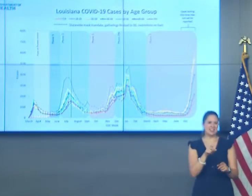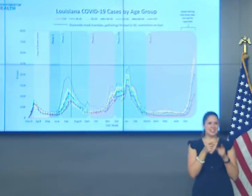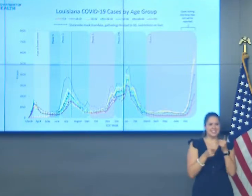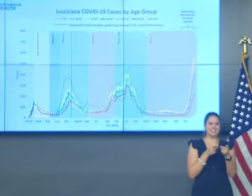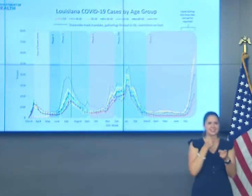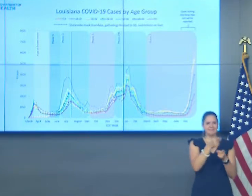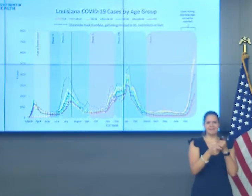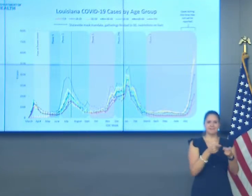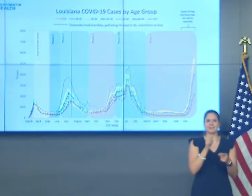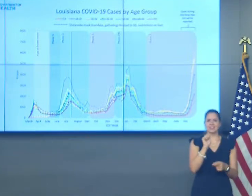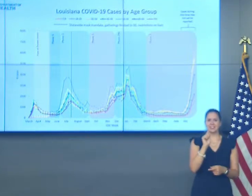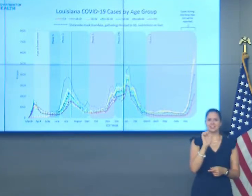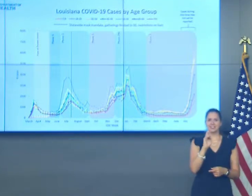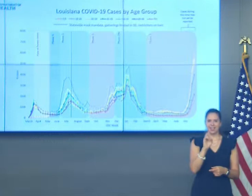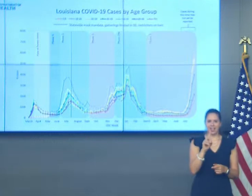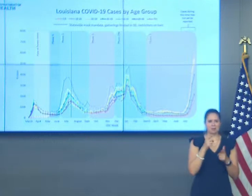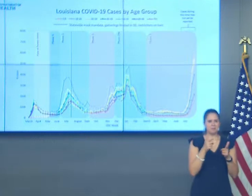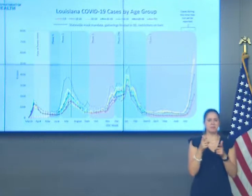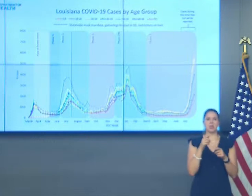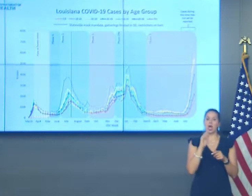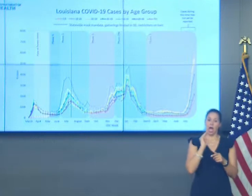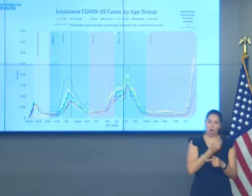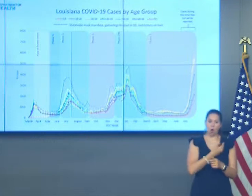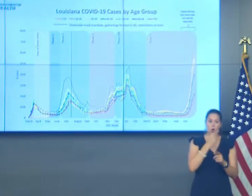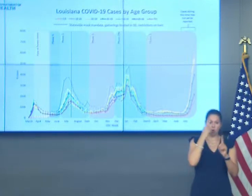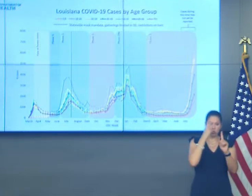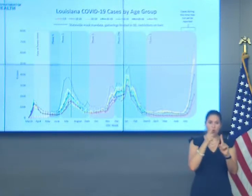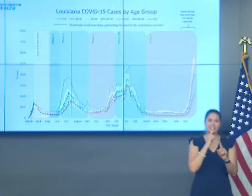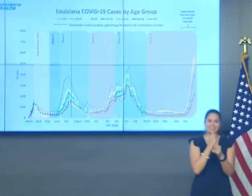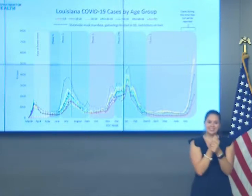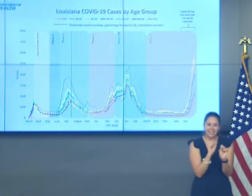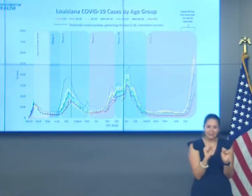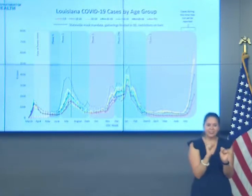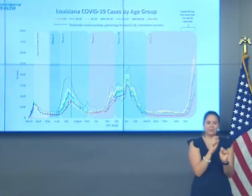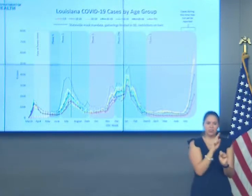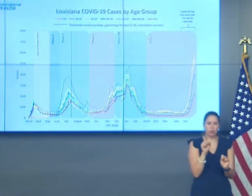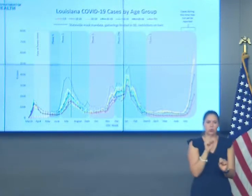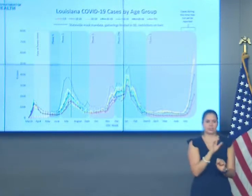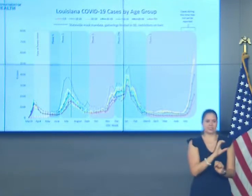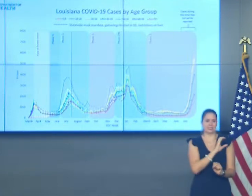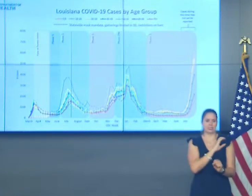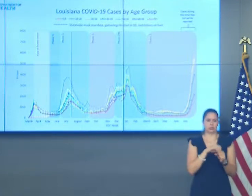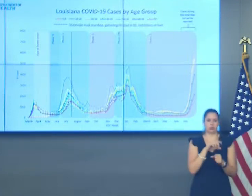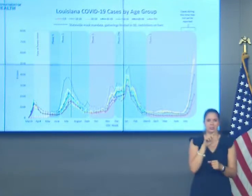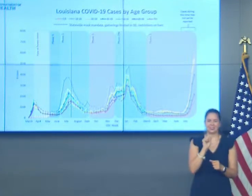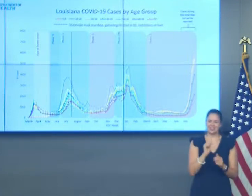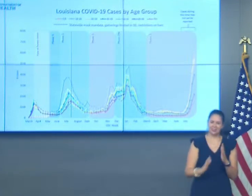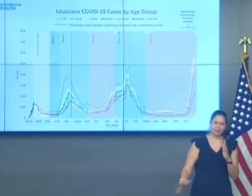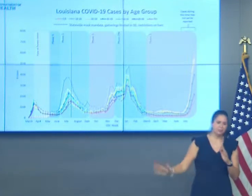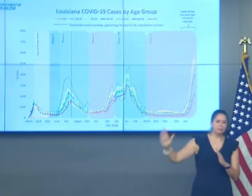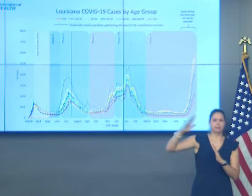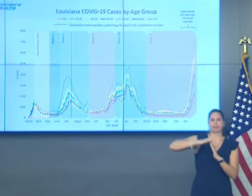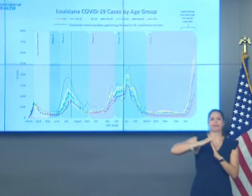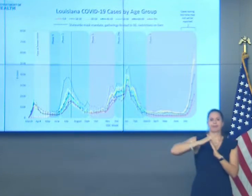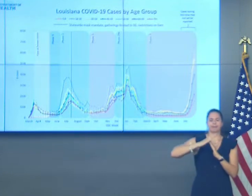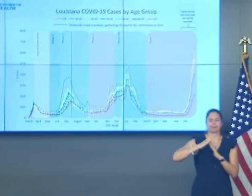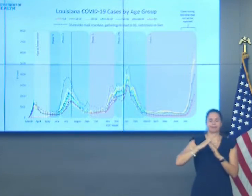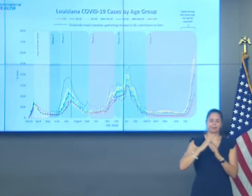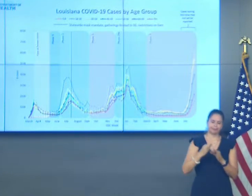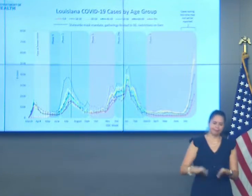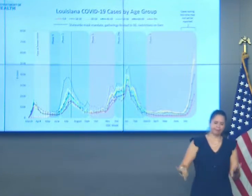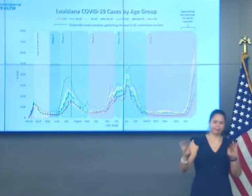attacked. Our only goal is the safety of the citizens of Louisiana. That is paramount. We